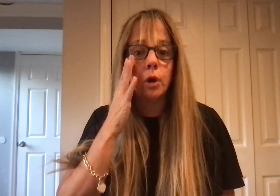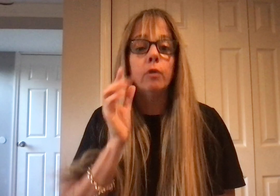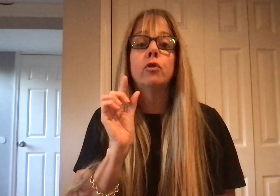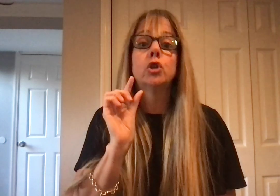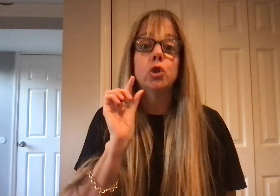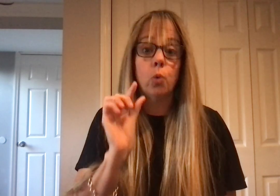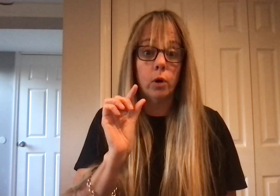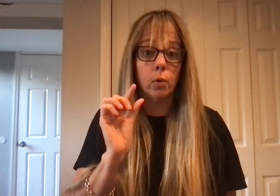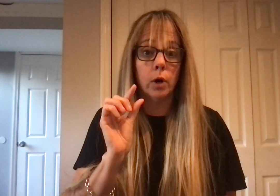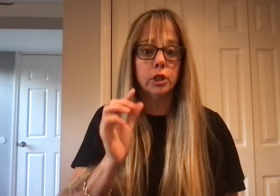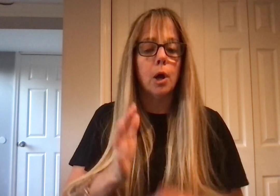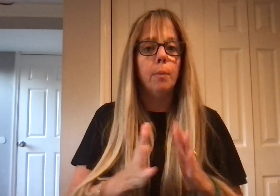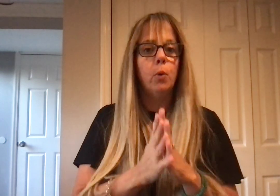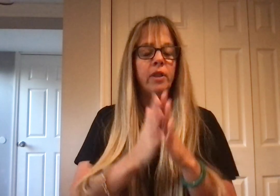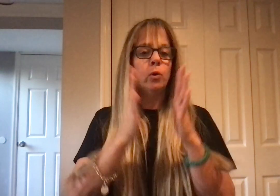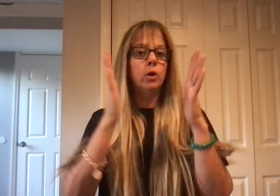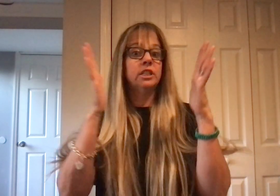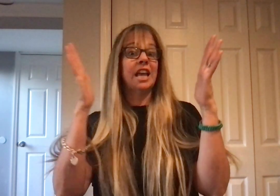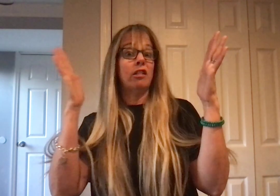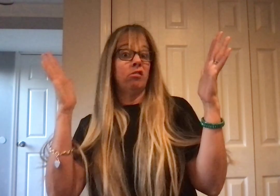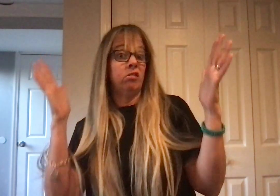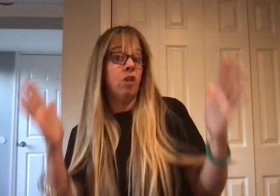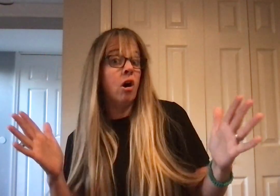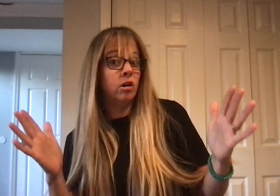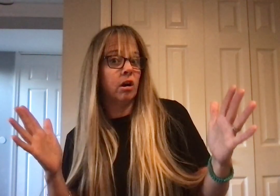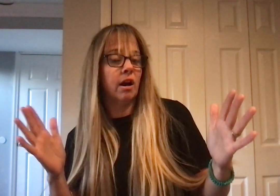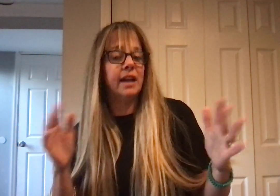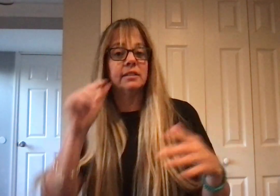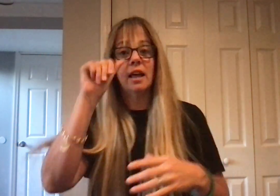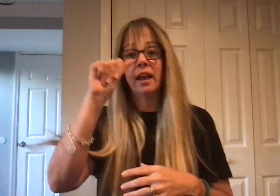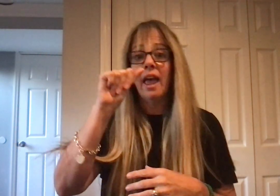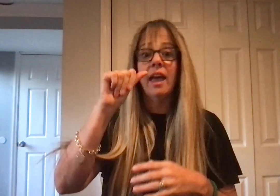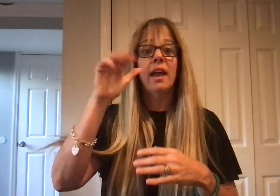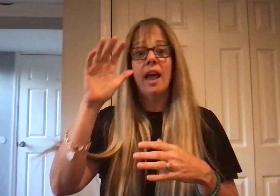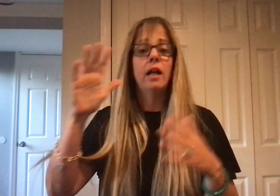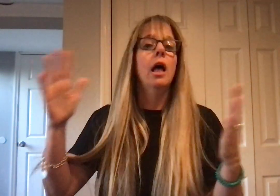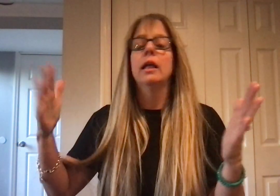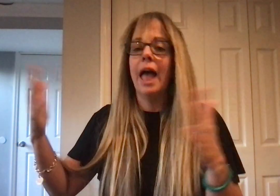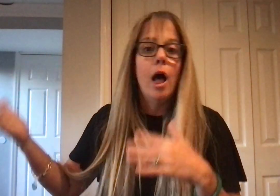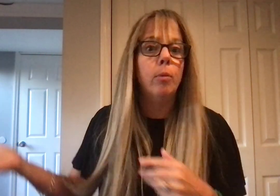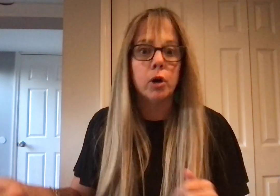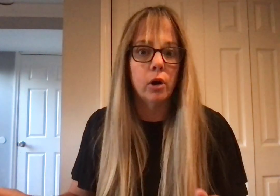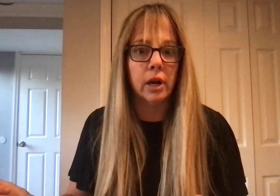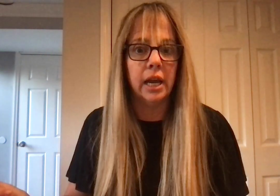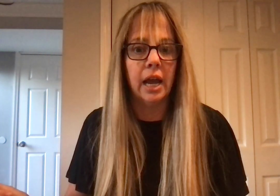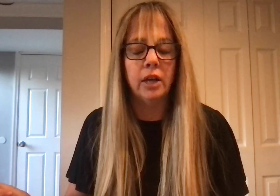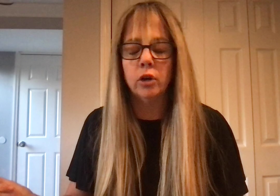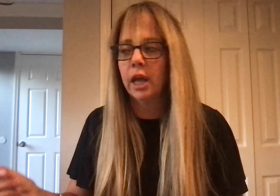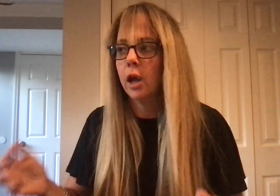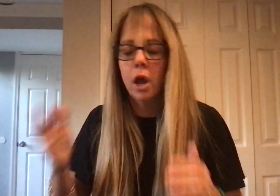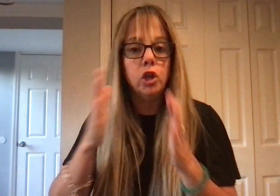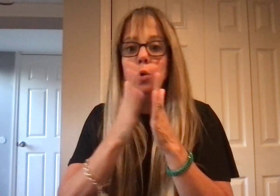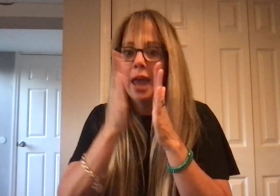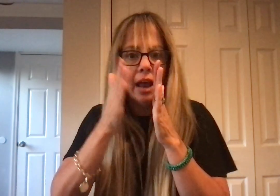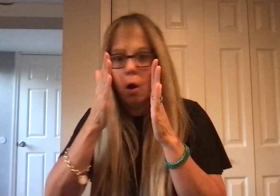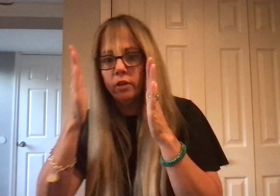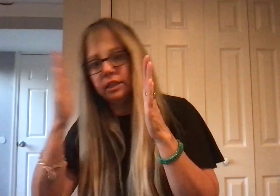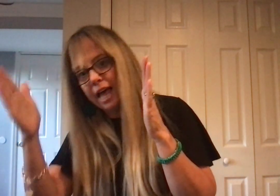for shorter words. But when the words get longer and it's like, hey, Albuquerque, and you're like, you get all the